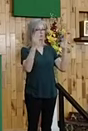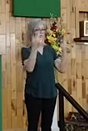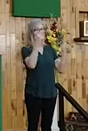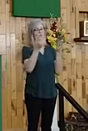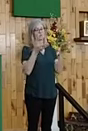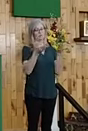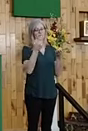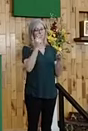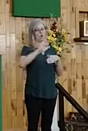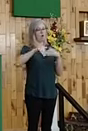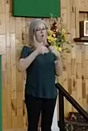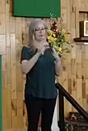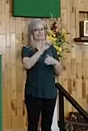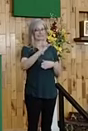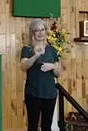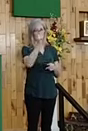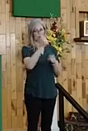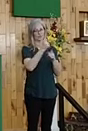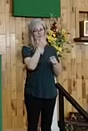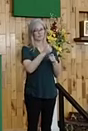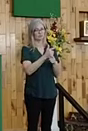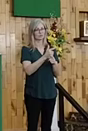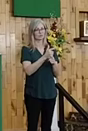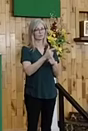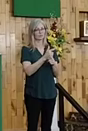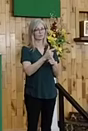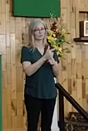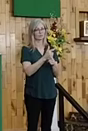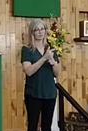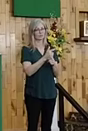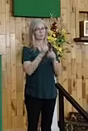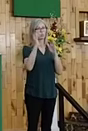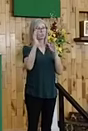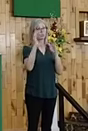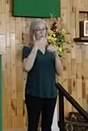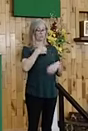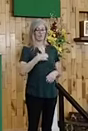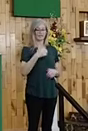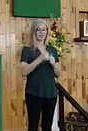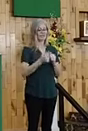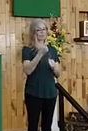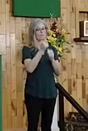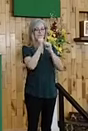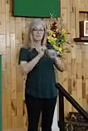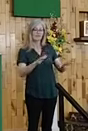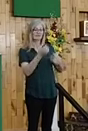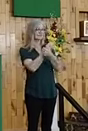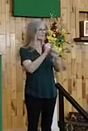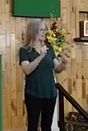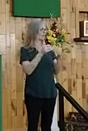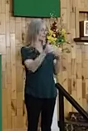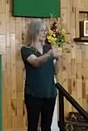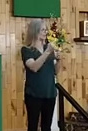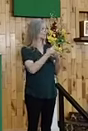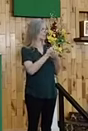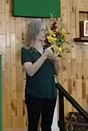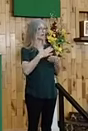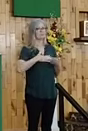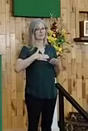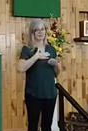minister to all our disabled brothers and sisters. We wish everyone a blessed, safe rest of the week, and